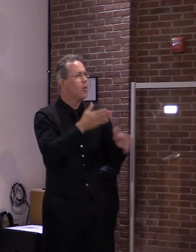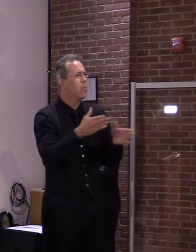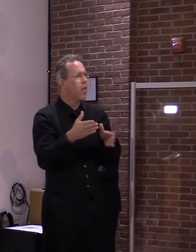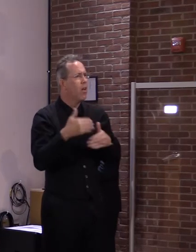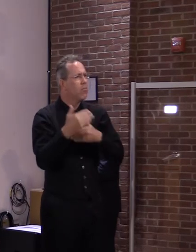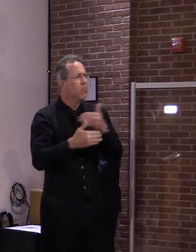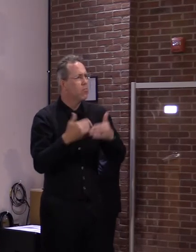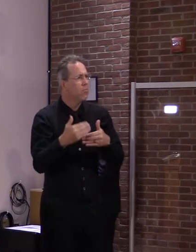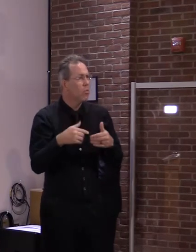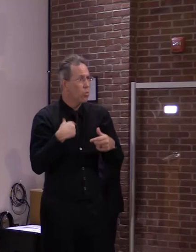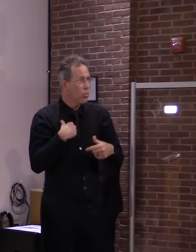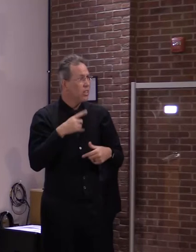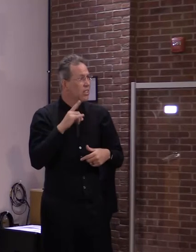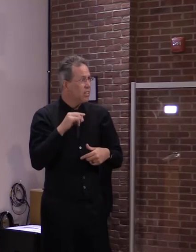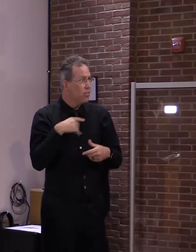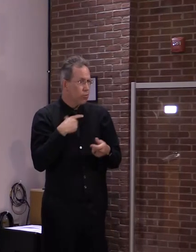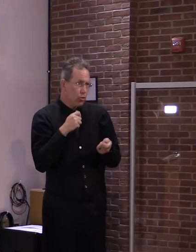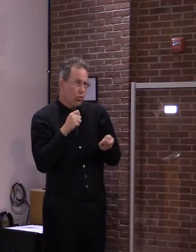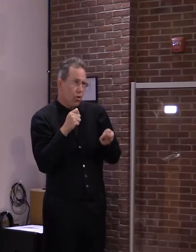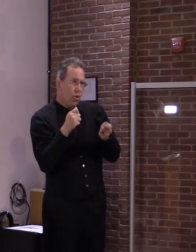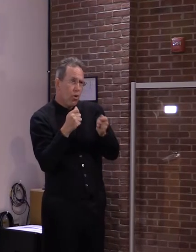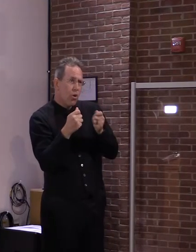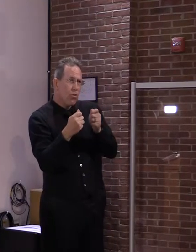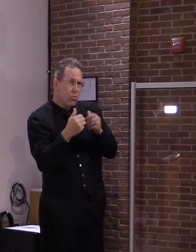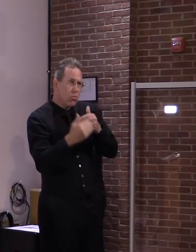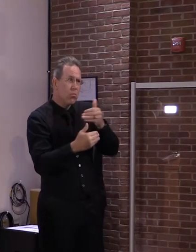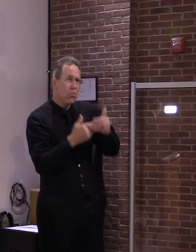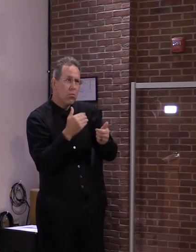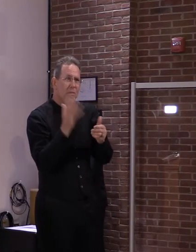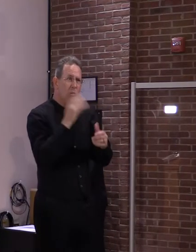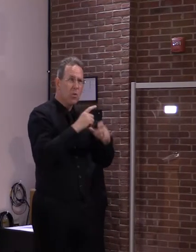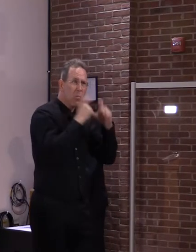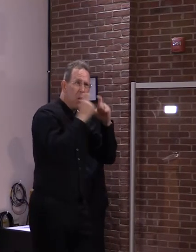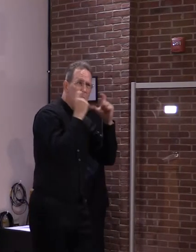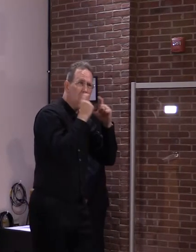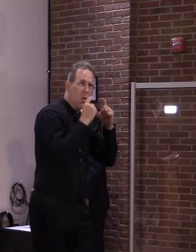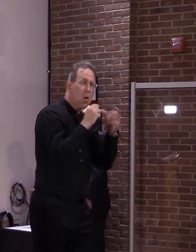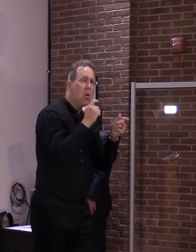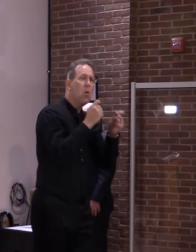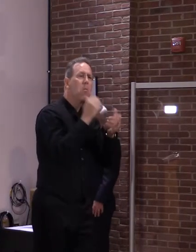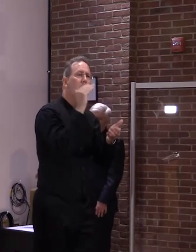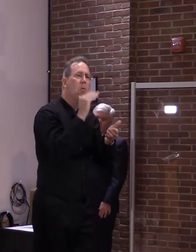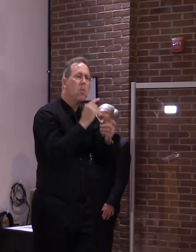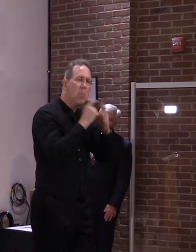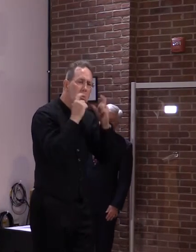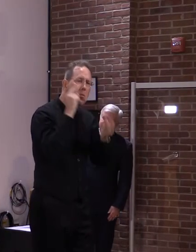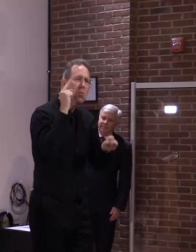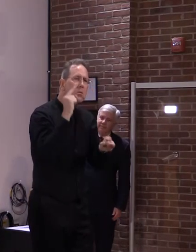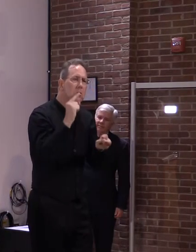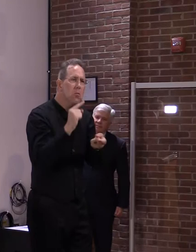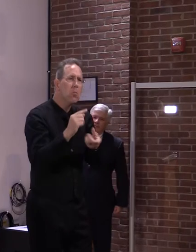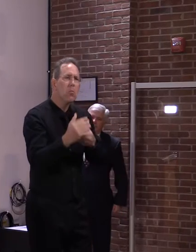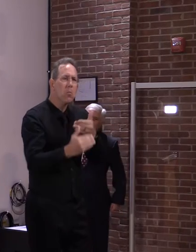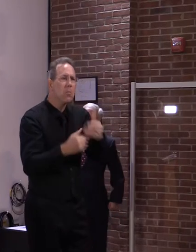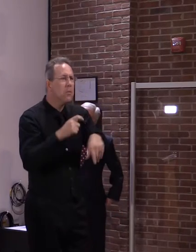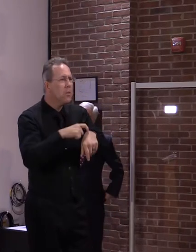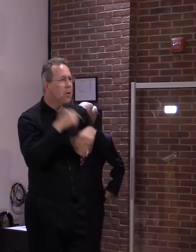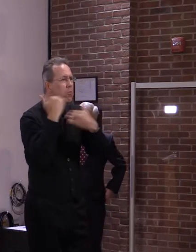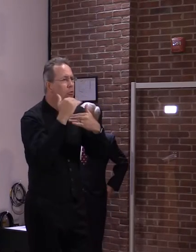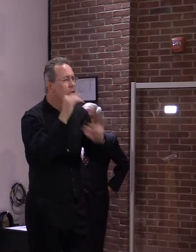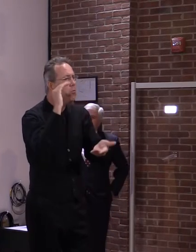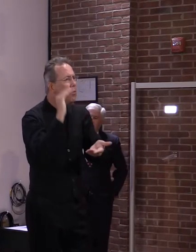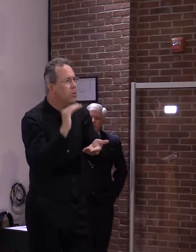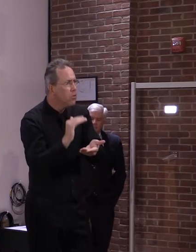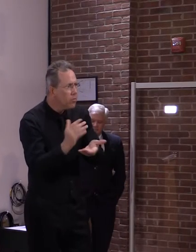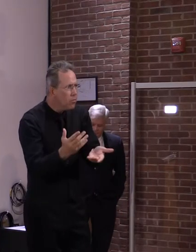with conditions during this time period. So this would be something to think about in the future if the